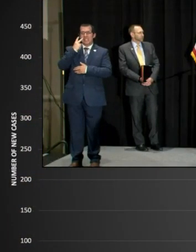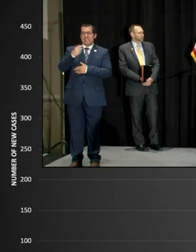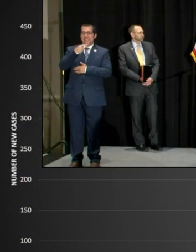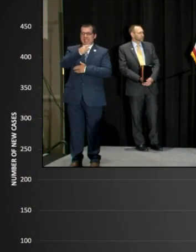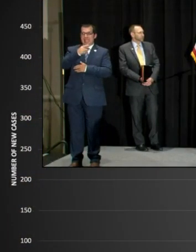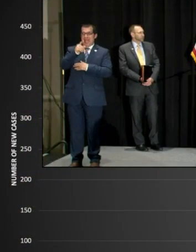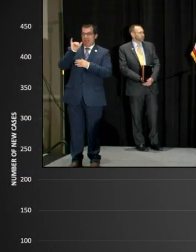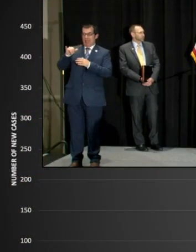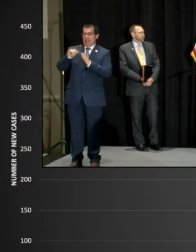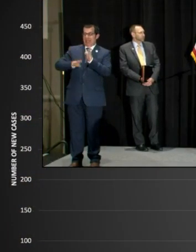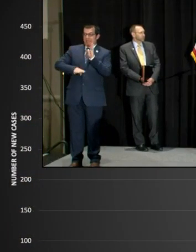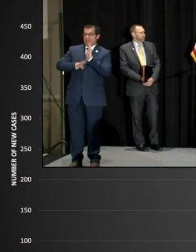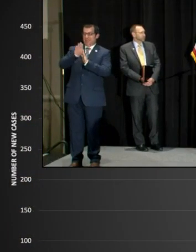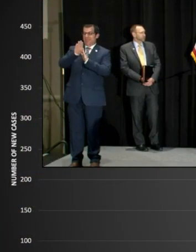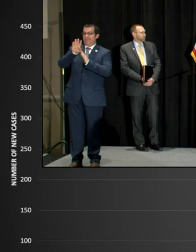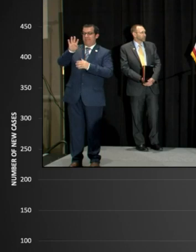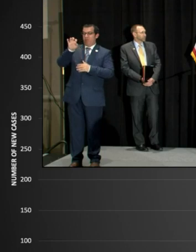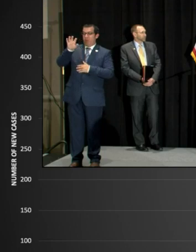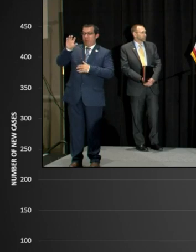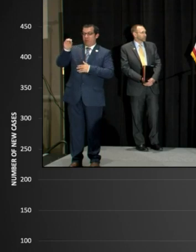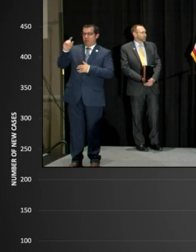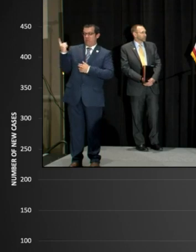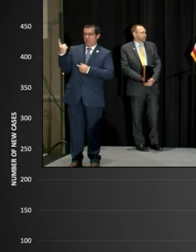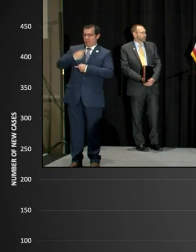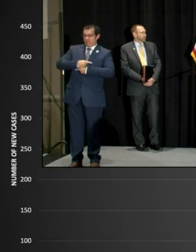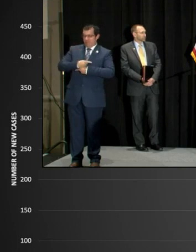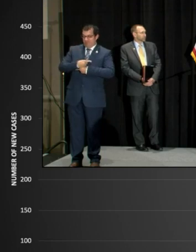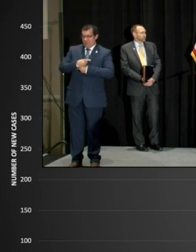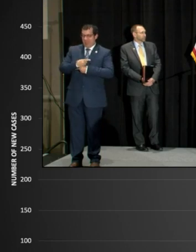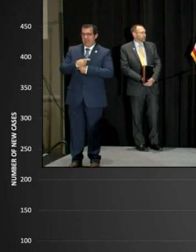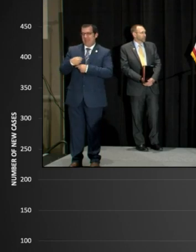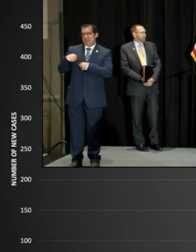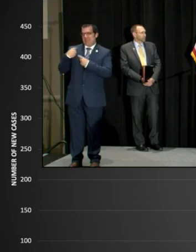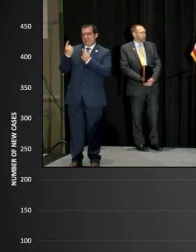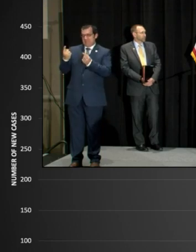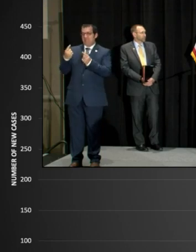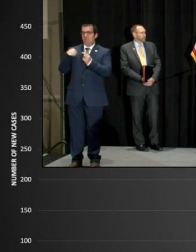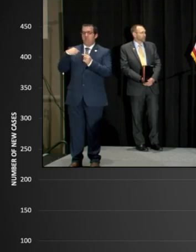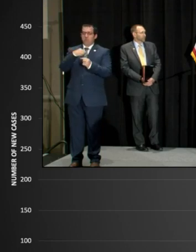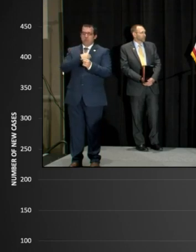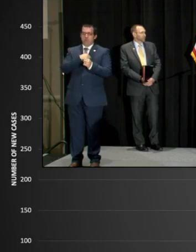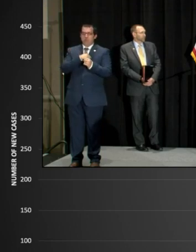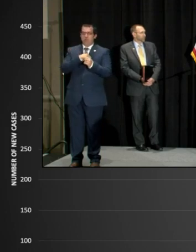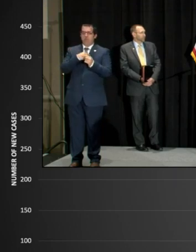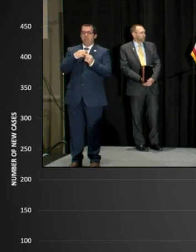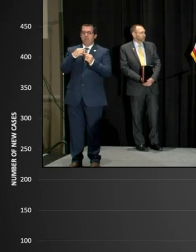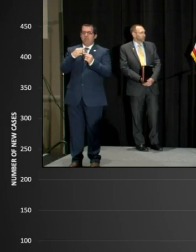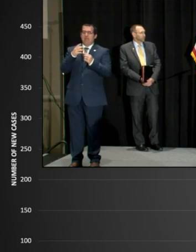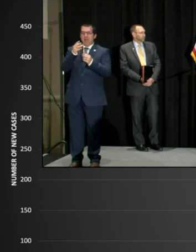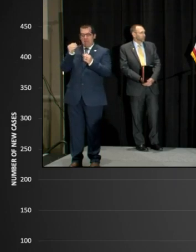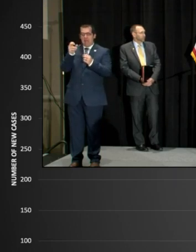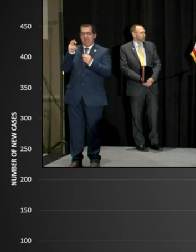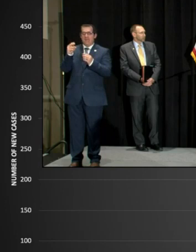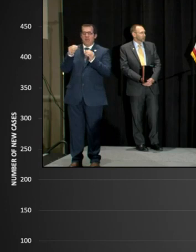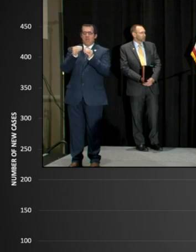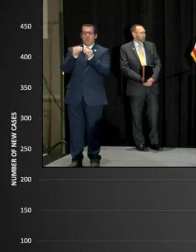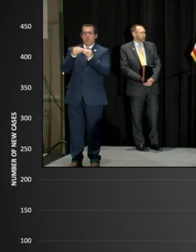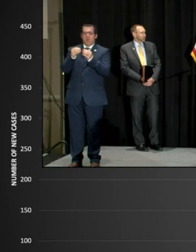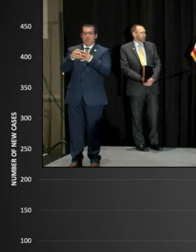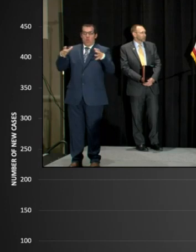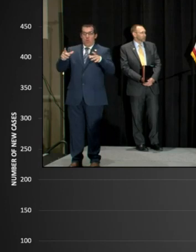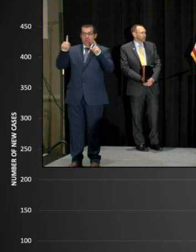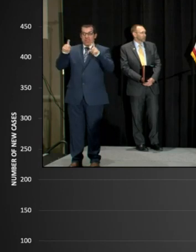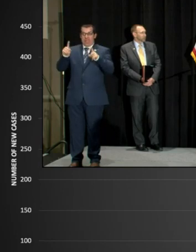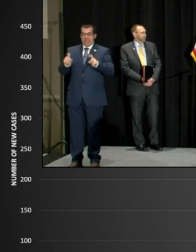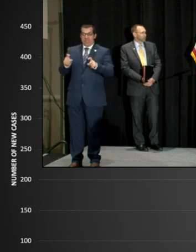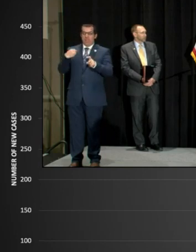enormous spike that we had of 450 in one day, and since then we have been, even with the expanded testing,